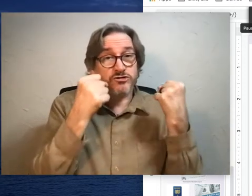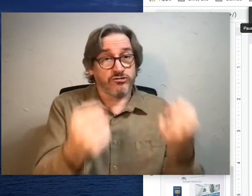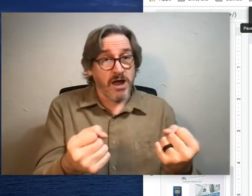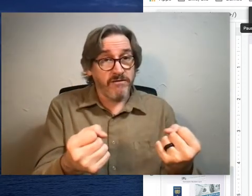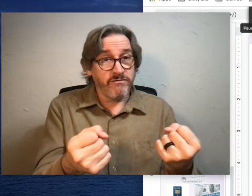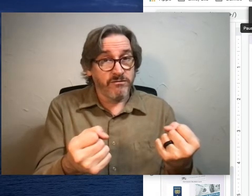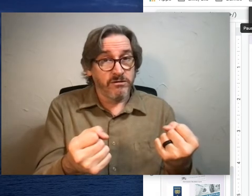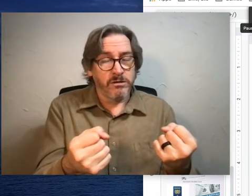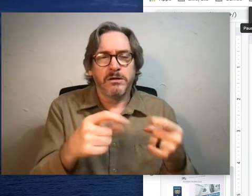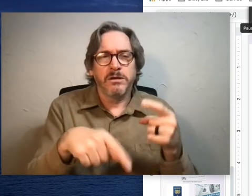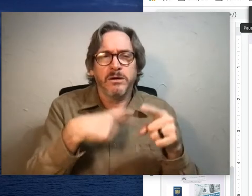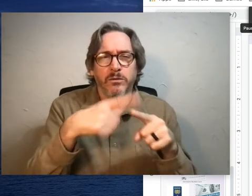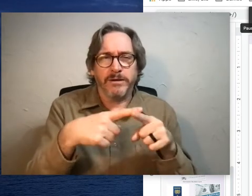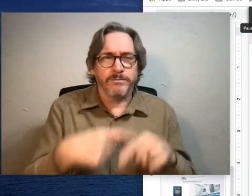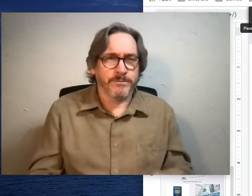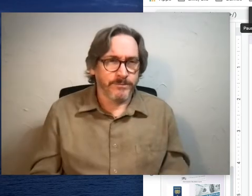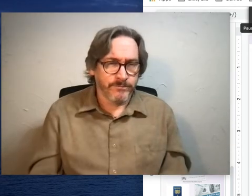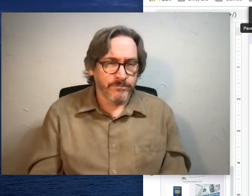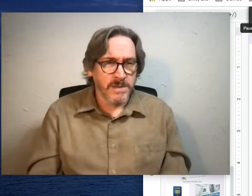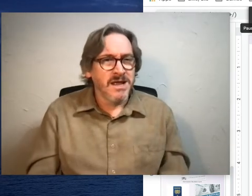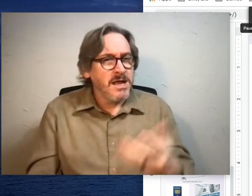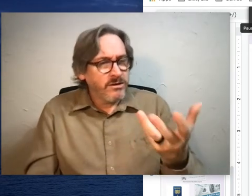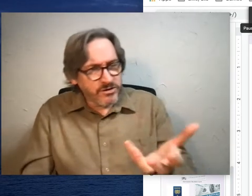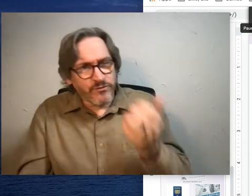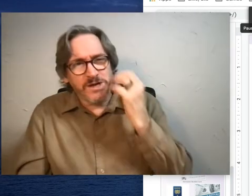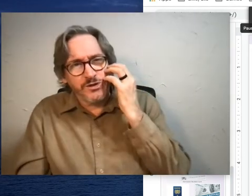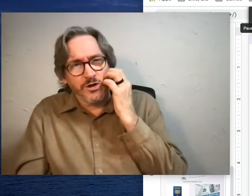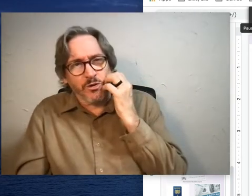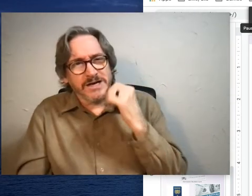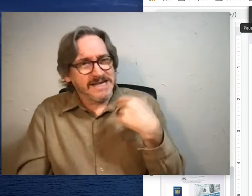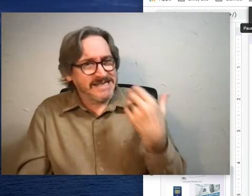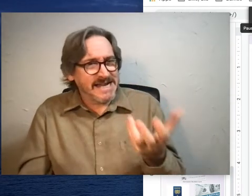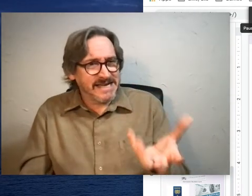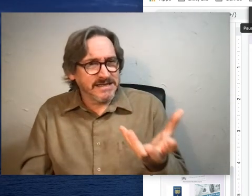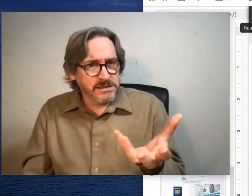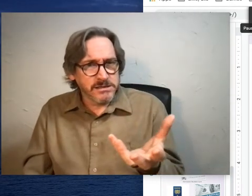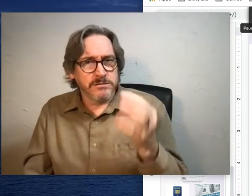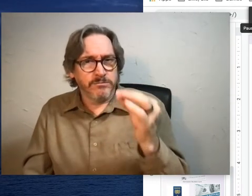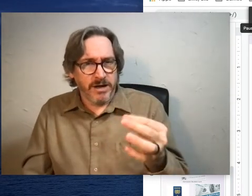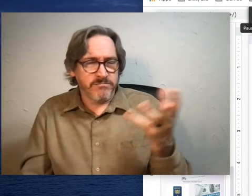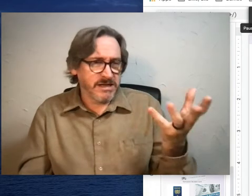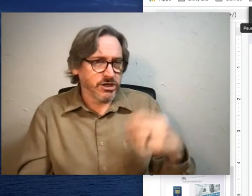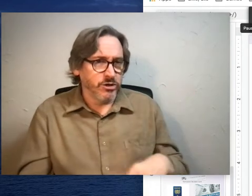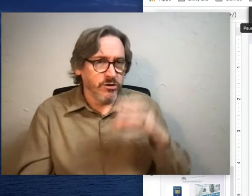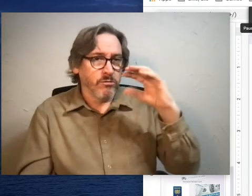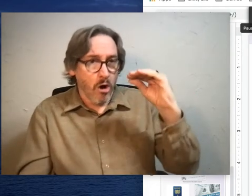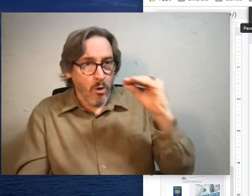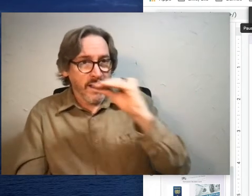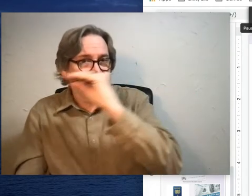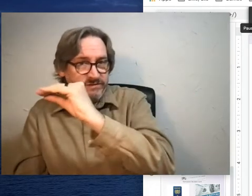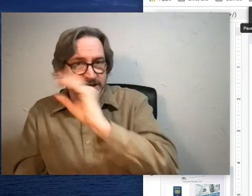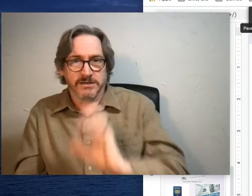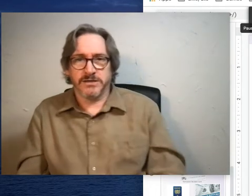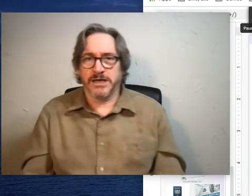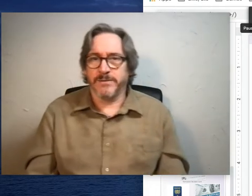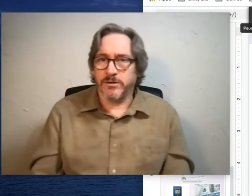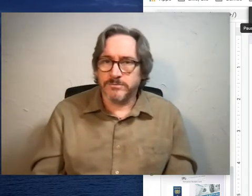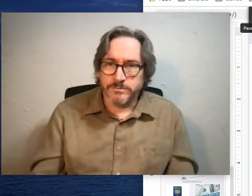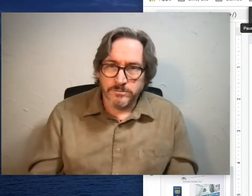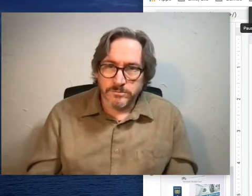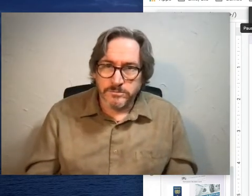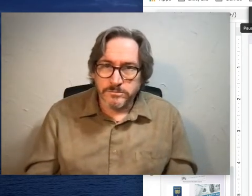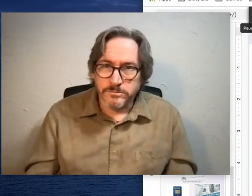first drive, when. There are different ways you can organize that sentence, but that's a good OSV to think